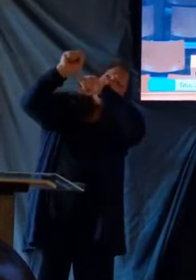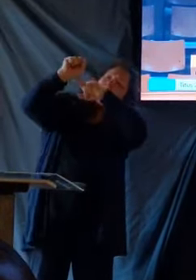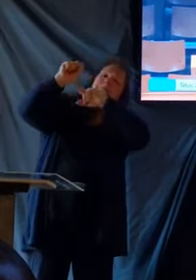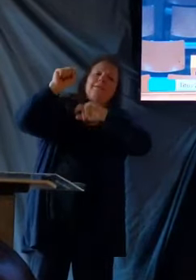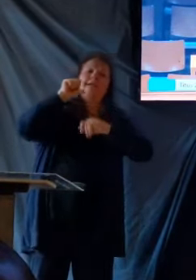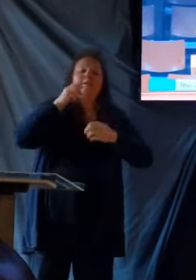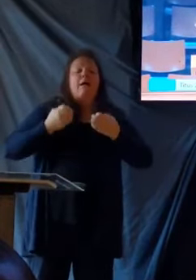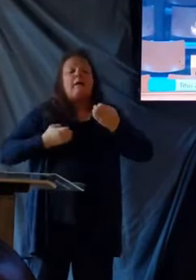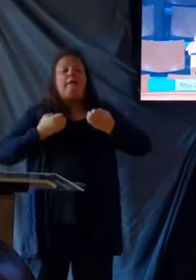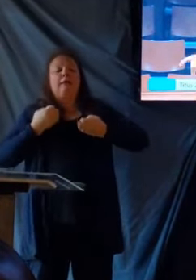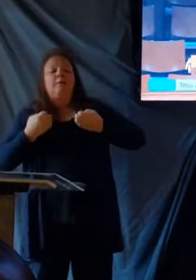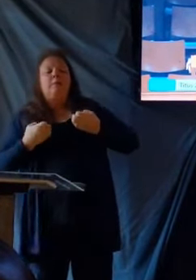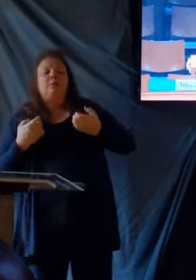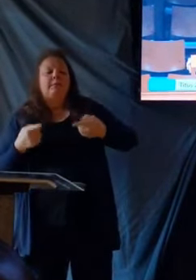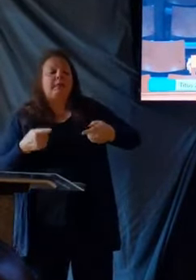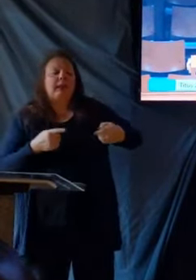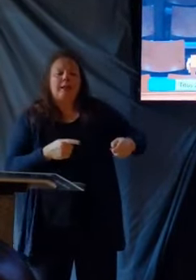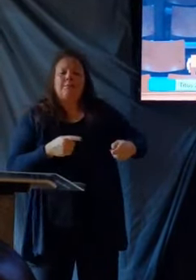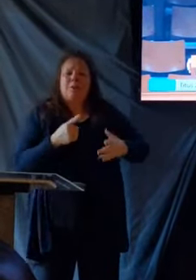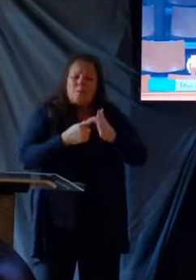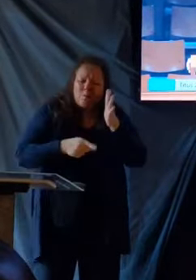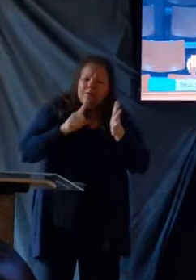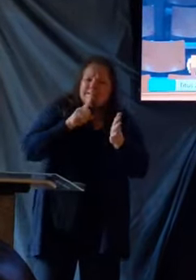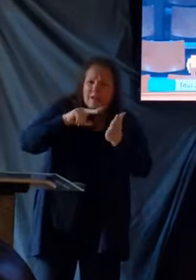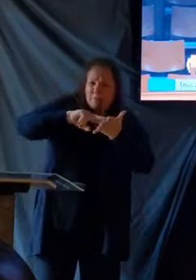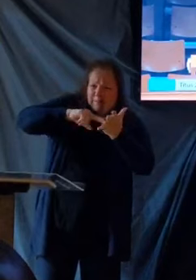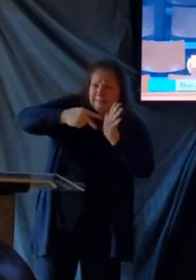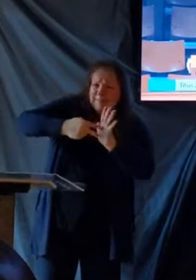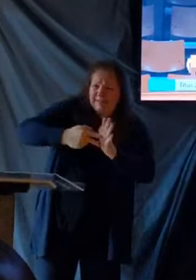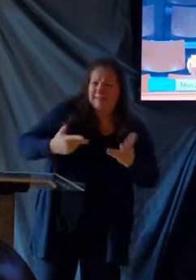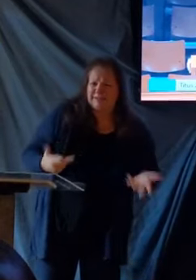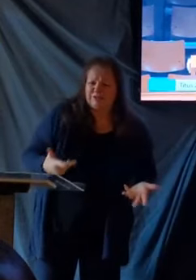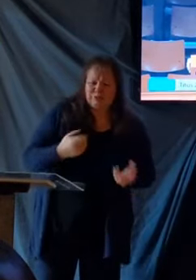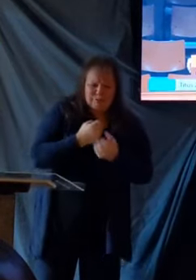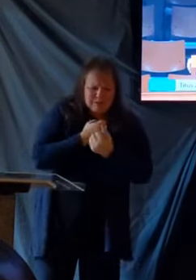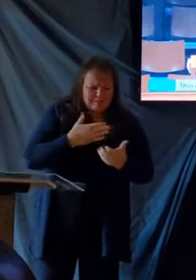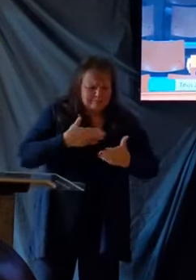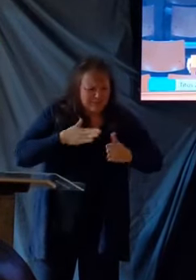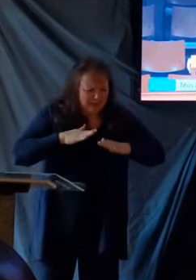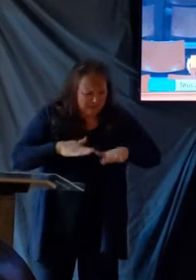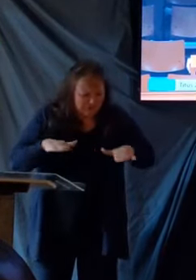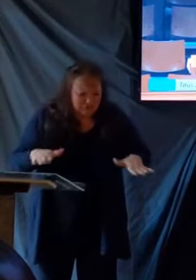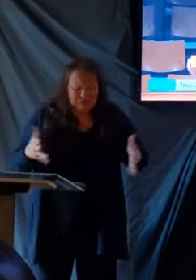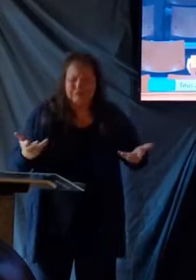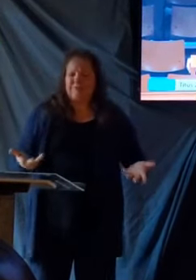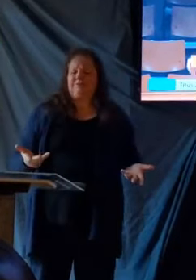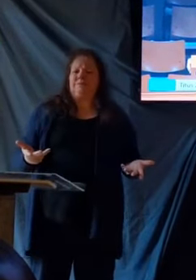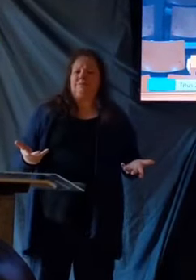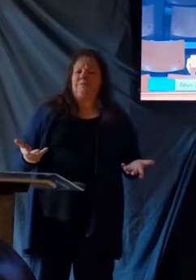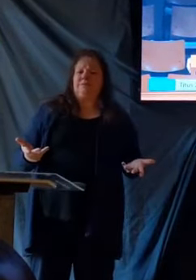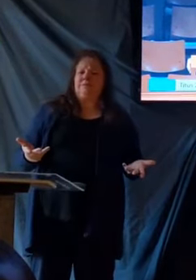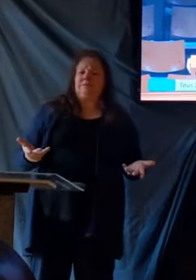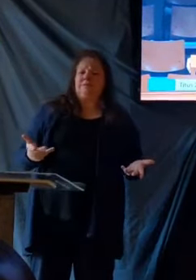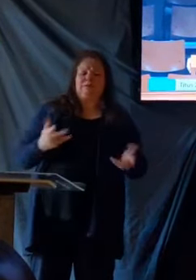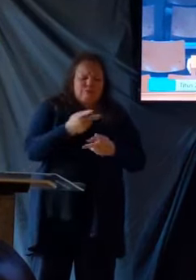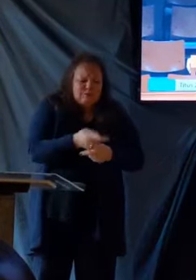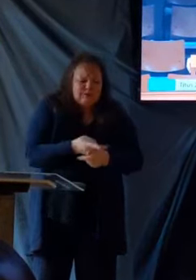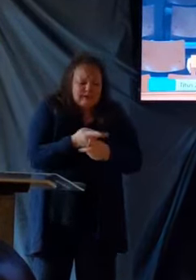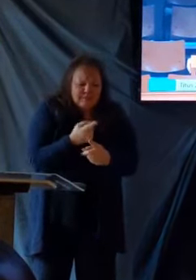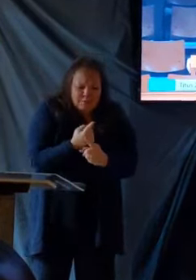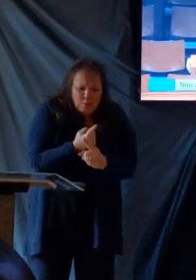just emotions that happen to come out. What does it mean to love your children? Take care